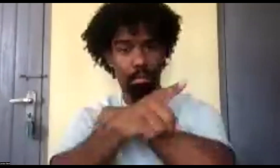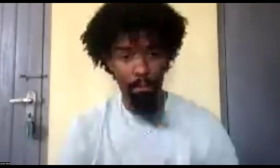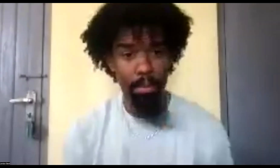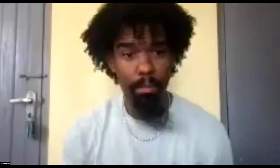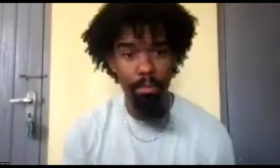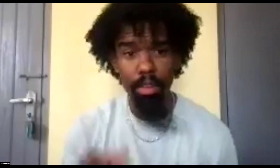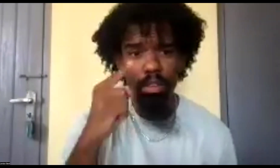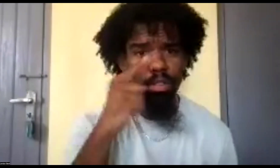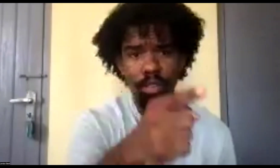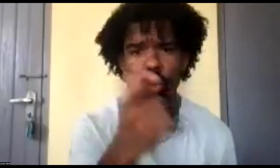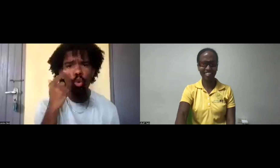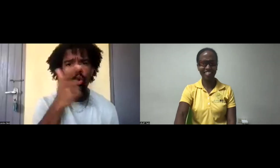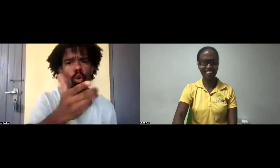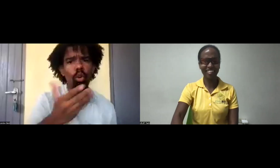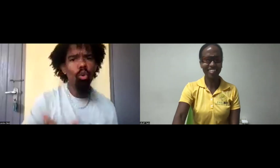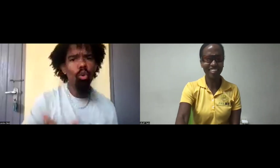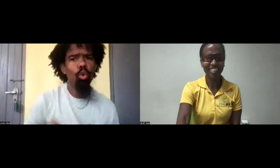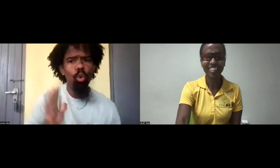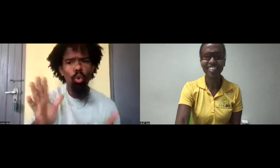So you can see her face here.